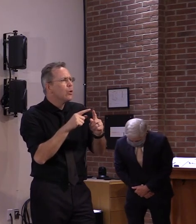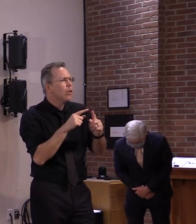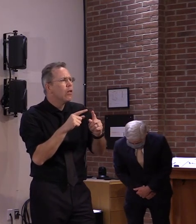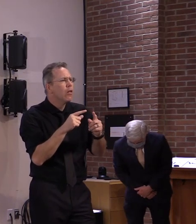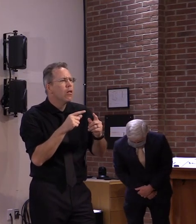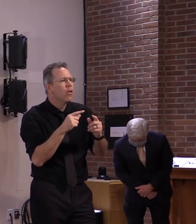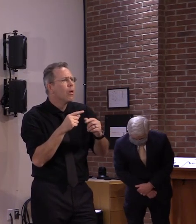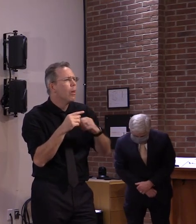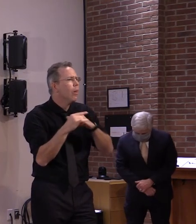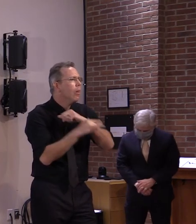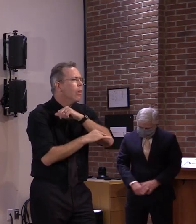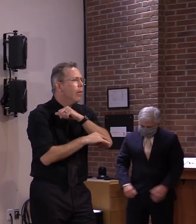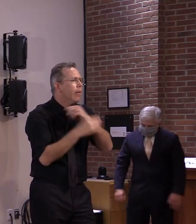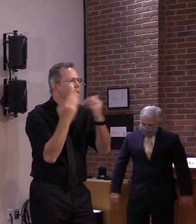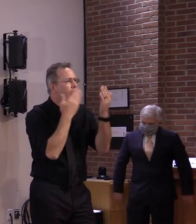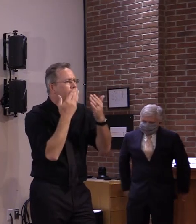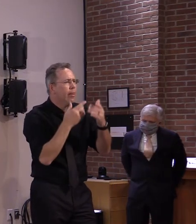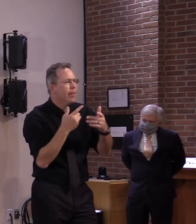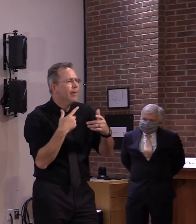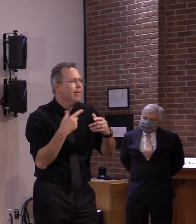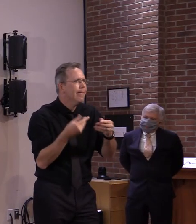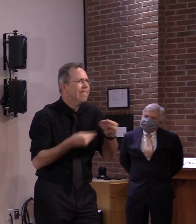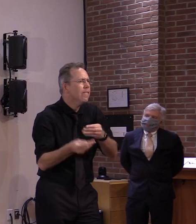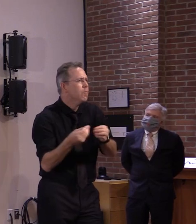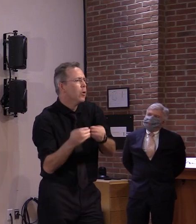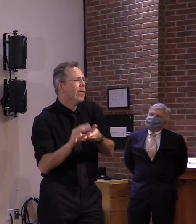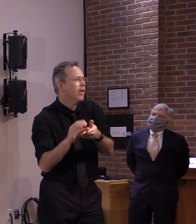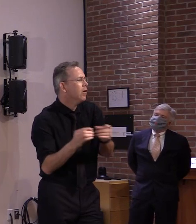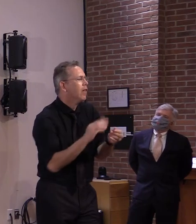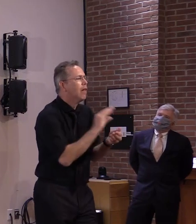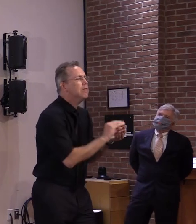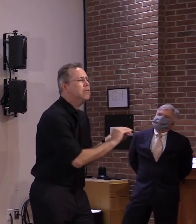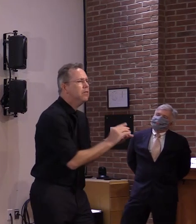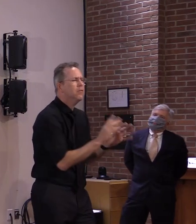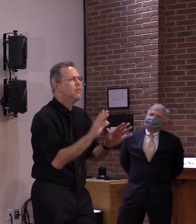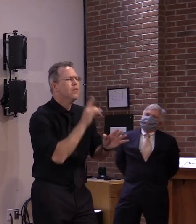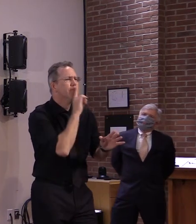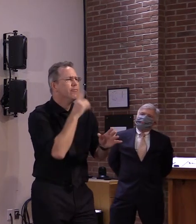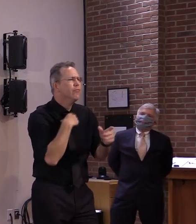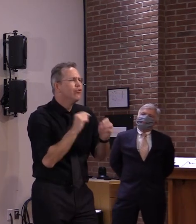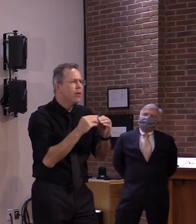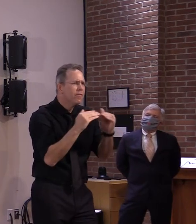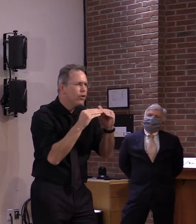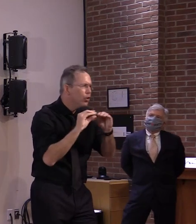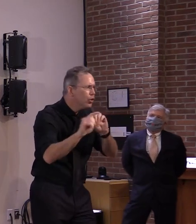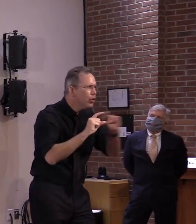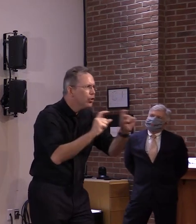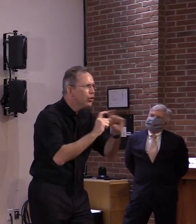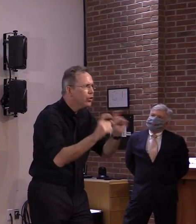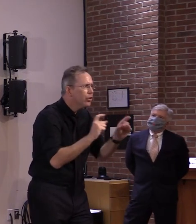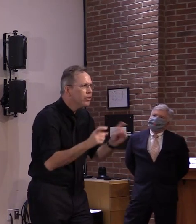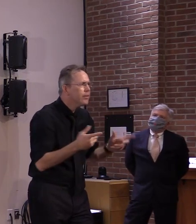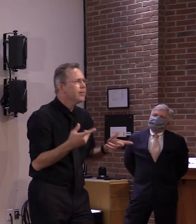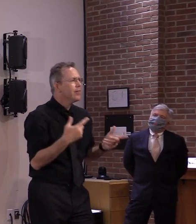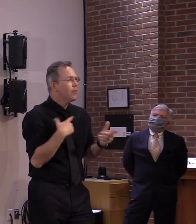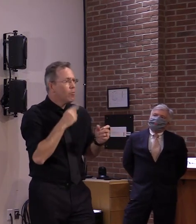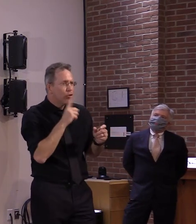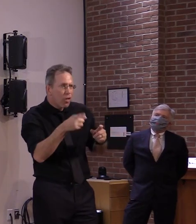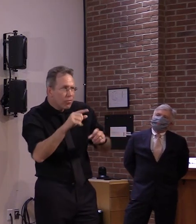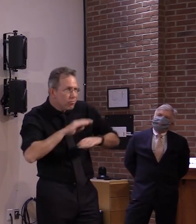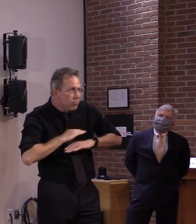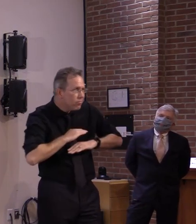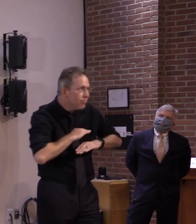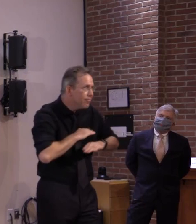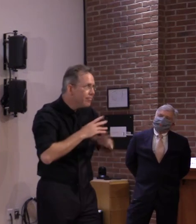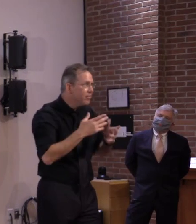economic playing field. We're certainly very happy dispatching for the over 100 agencies that get services from the state